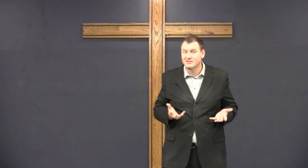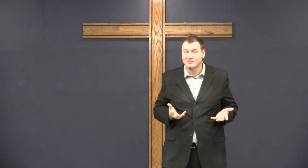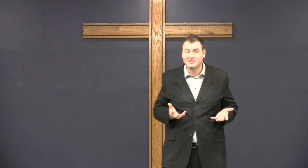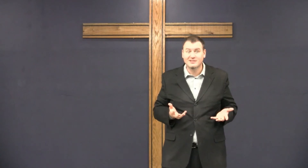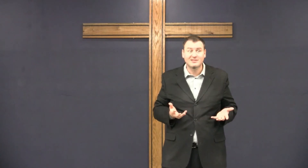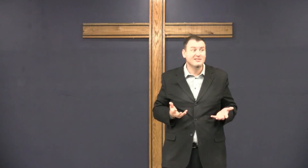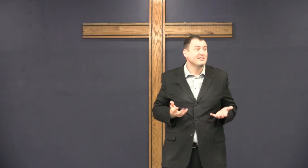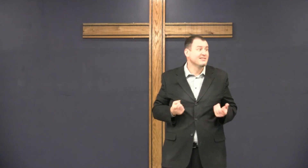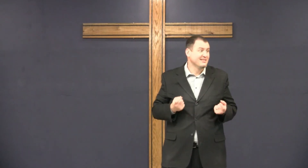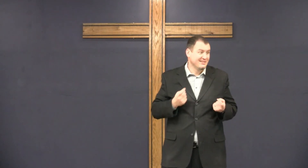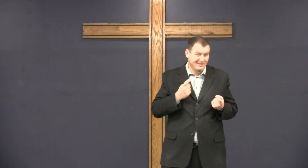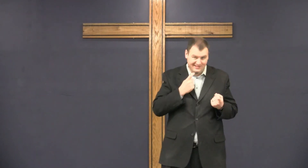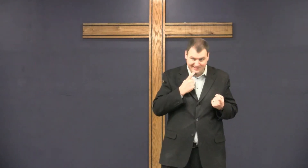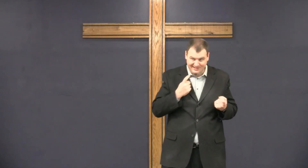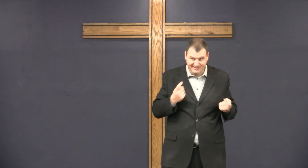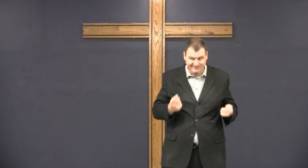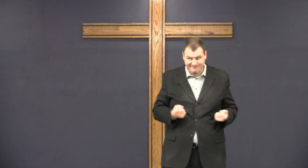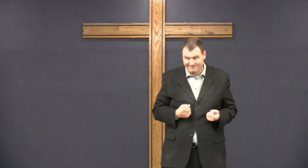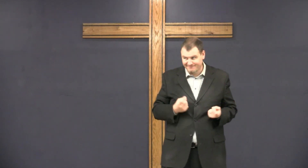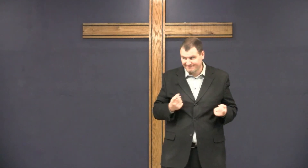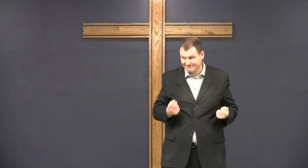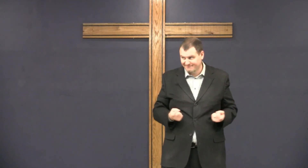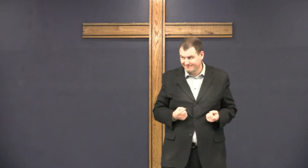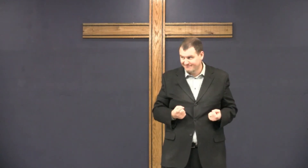save. Well, to save from sin.